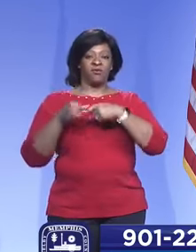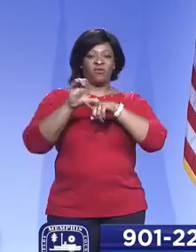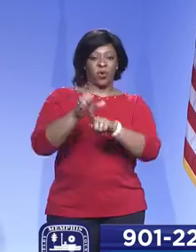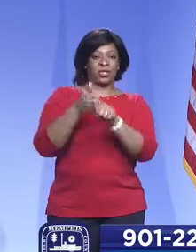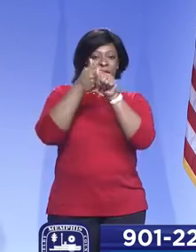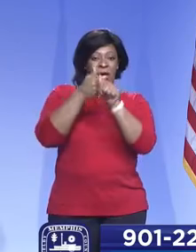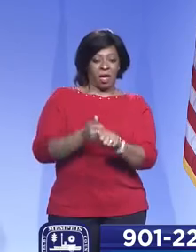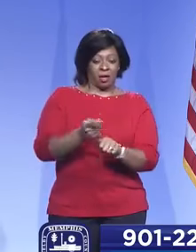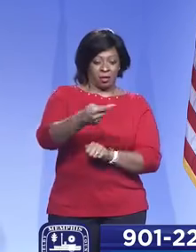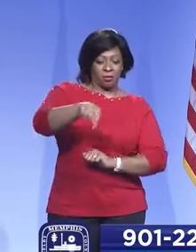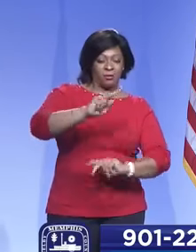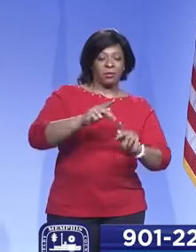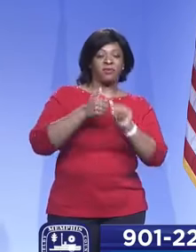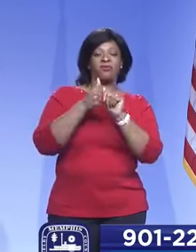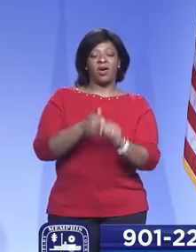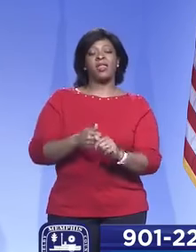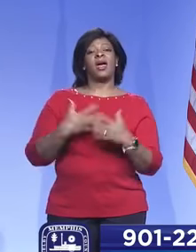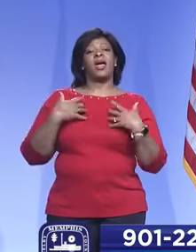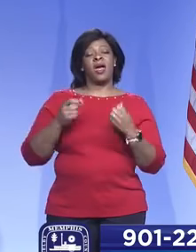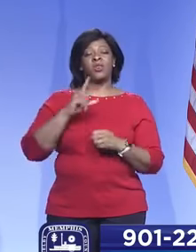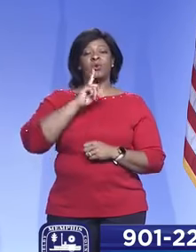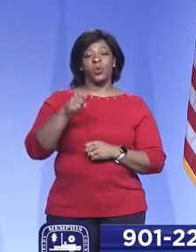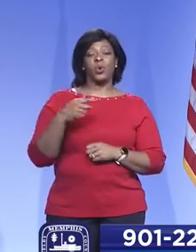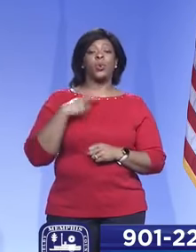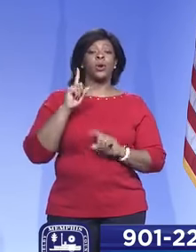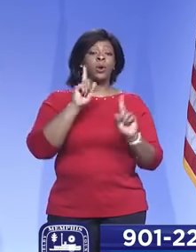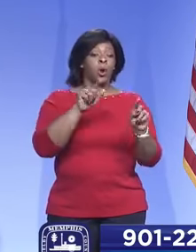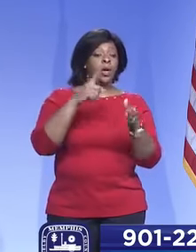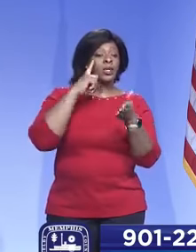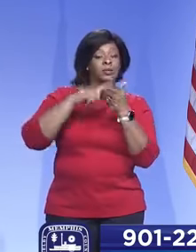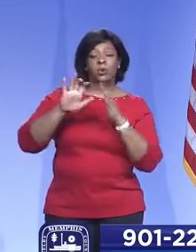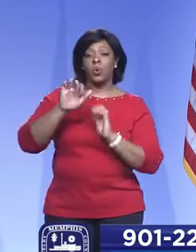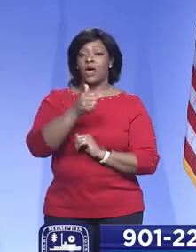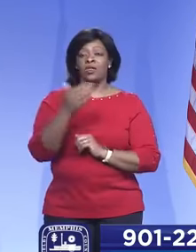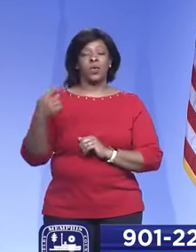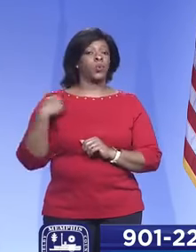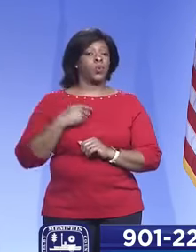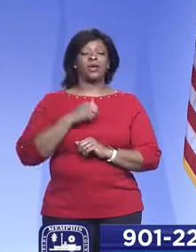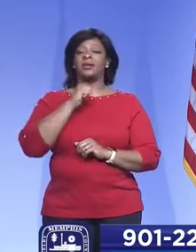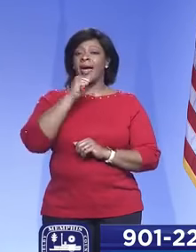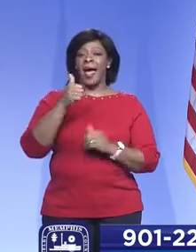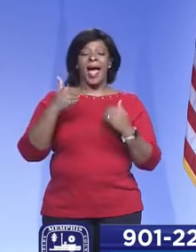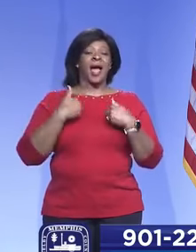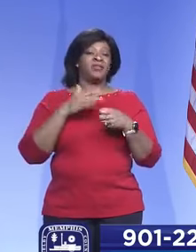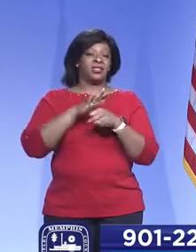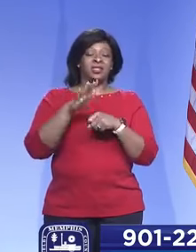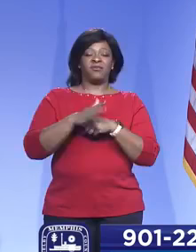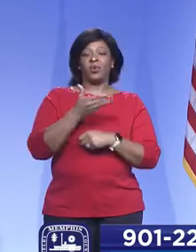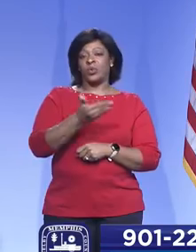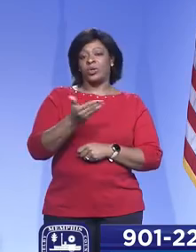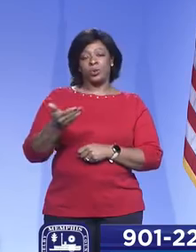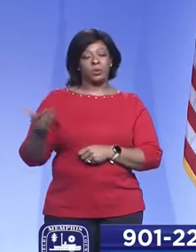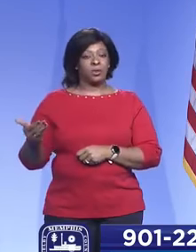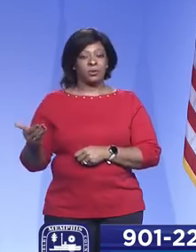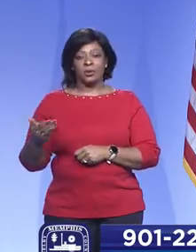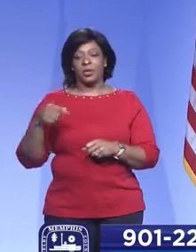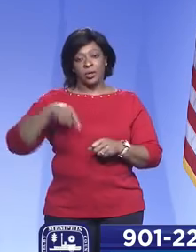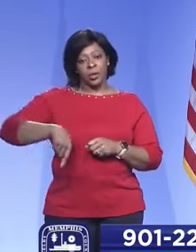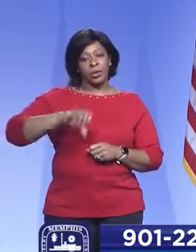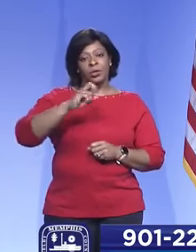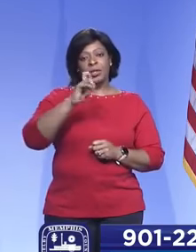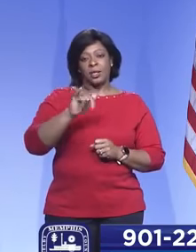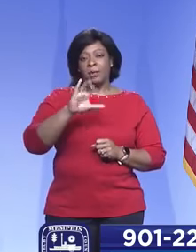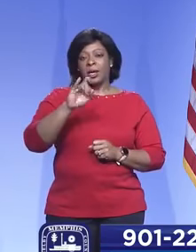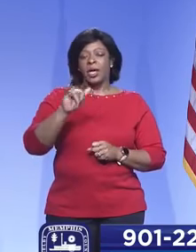adherence to the health directive. While we can go out and inspect and do other things, we do not have sufficient resources in Shelby